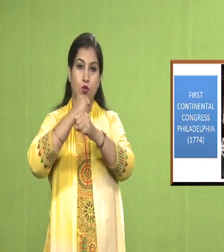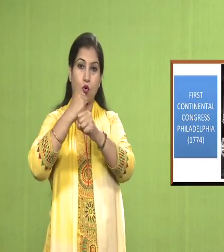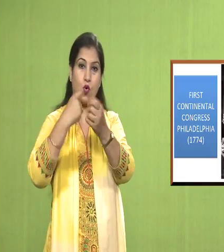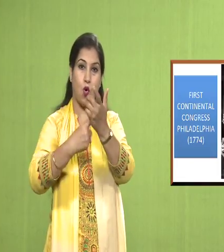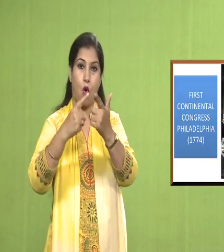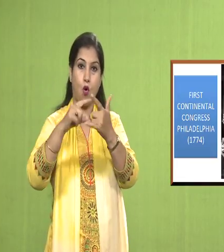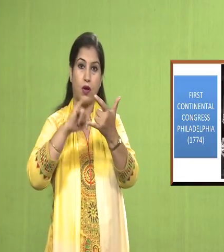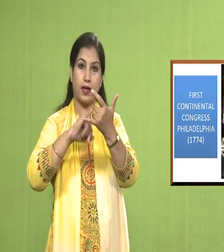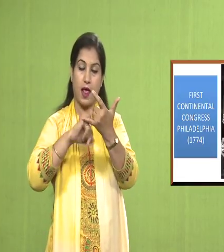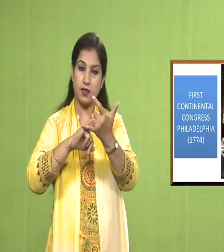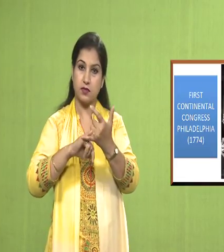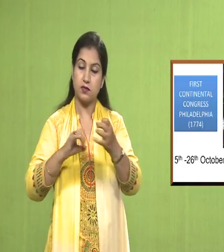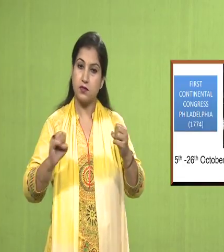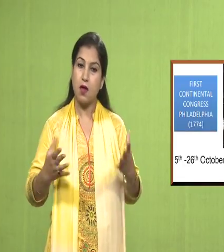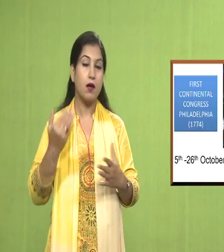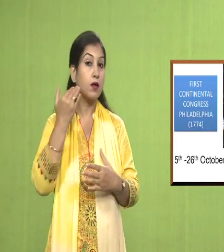from 5th October